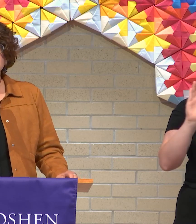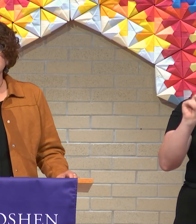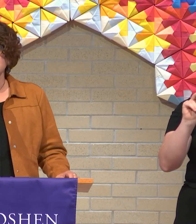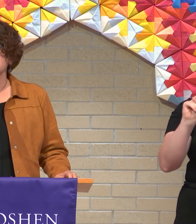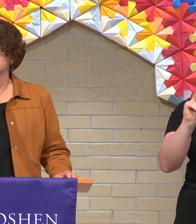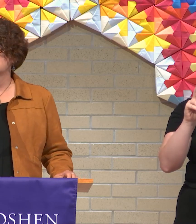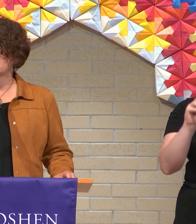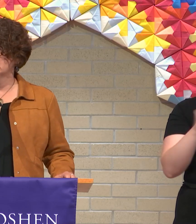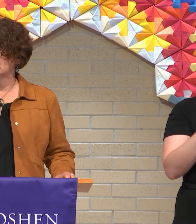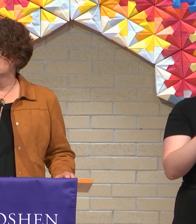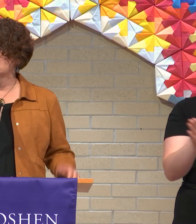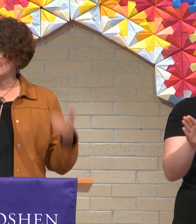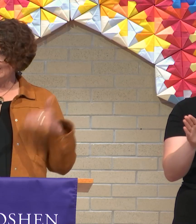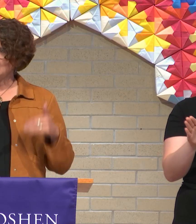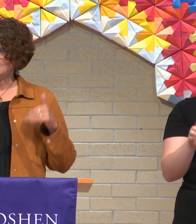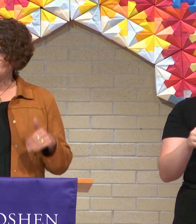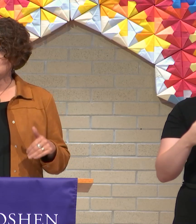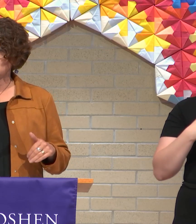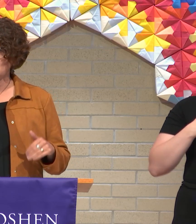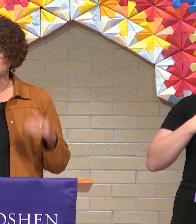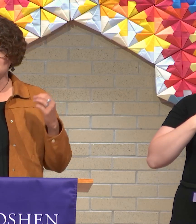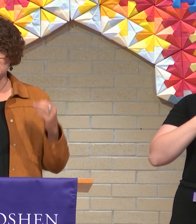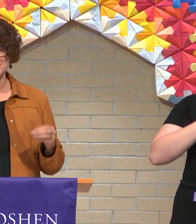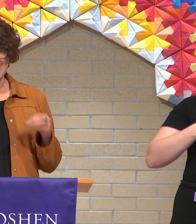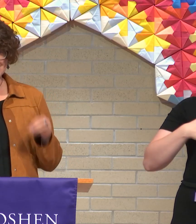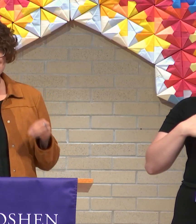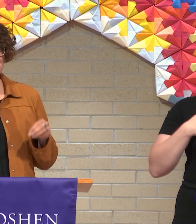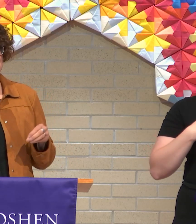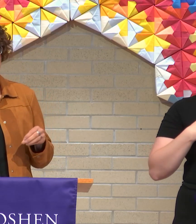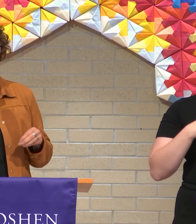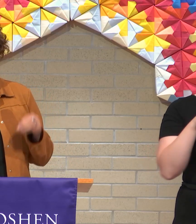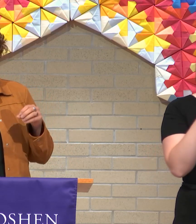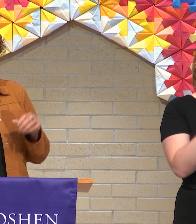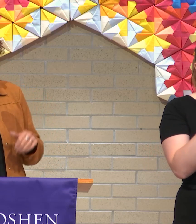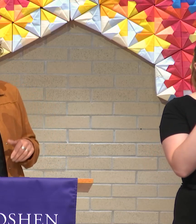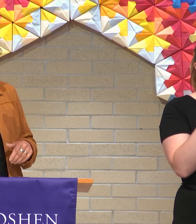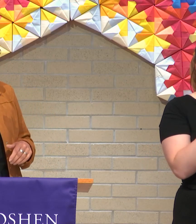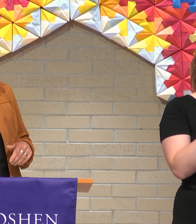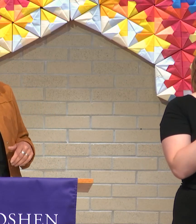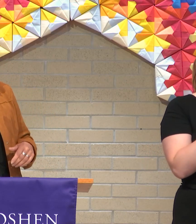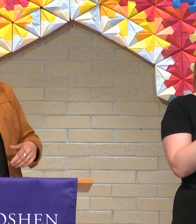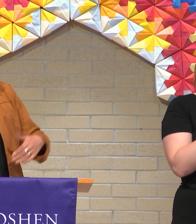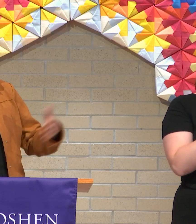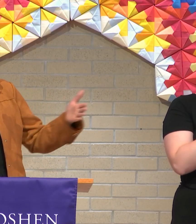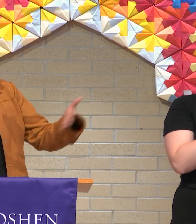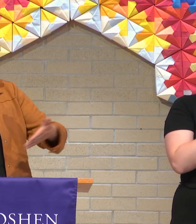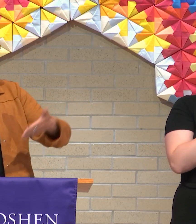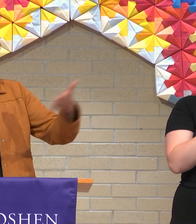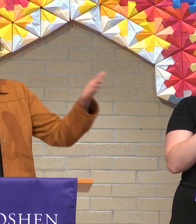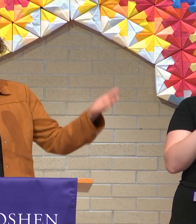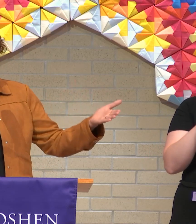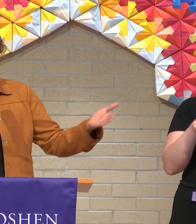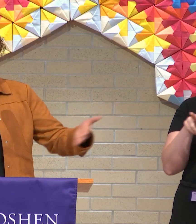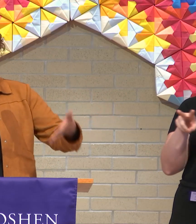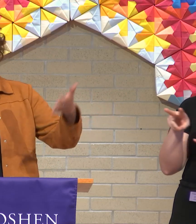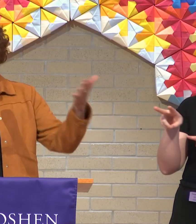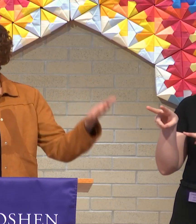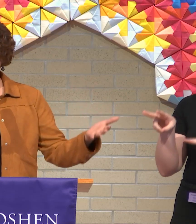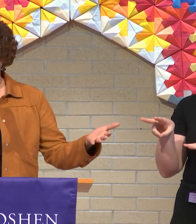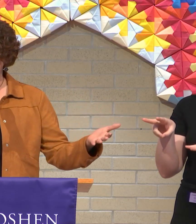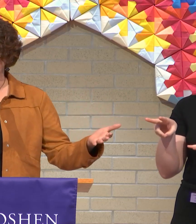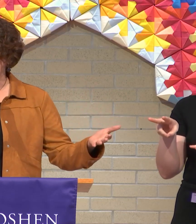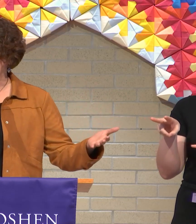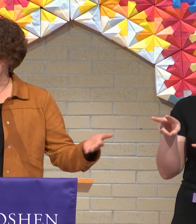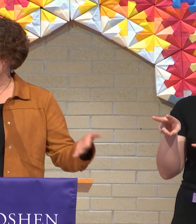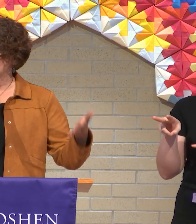it is such a privilege to get to be the one who stands up here on this stage with this view of